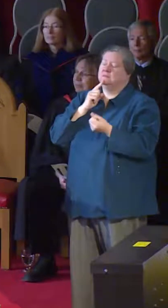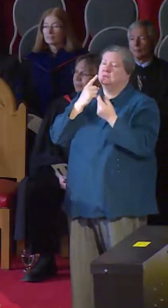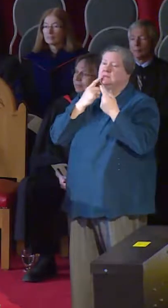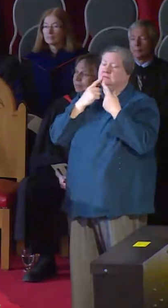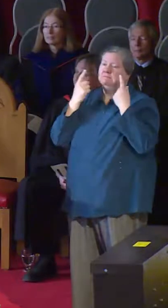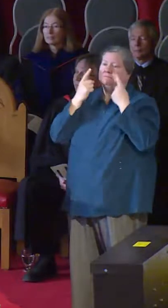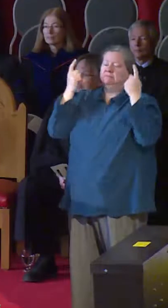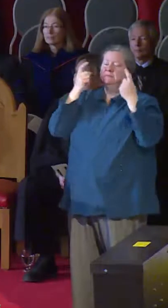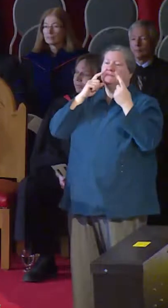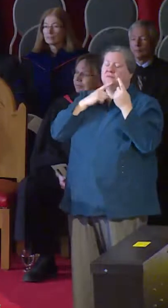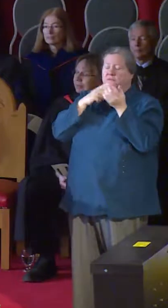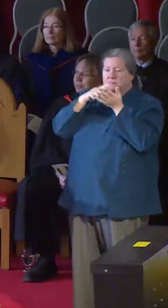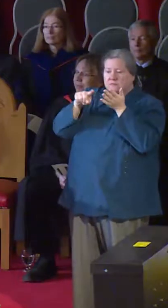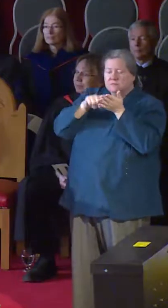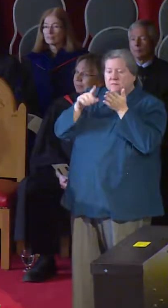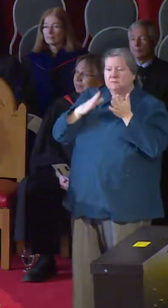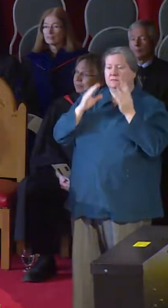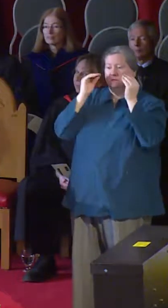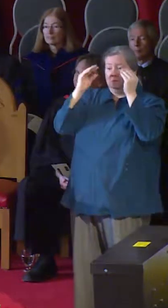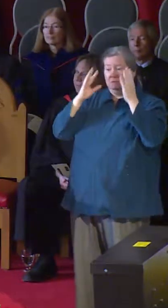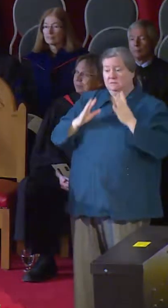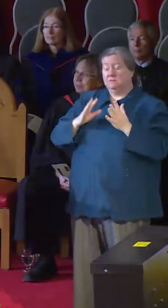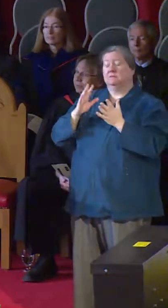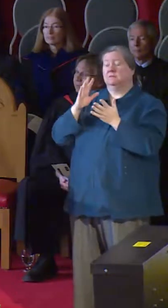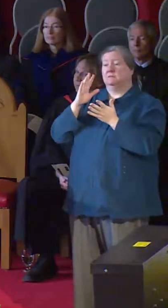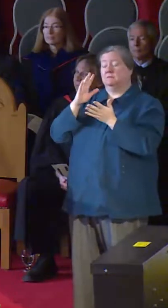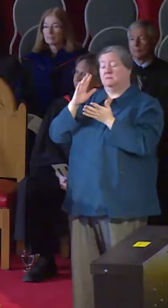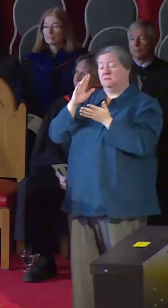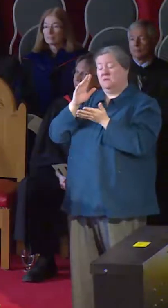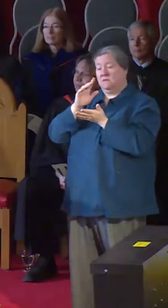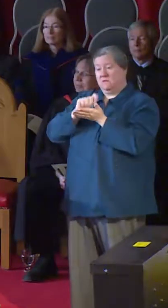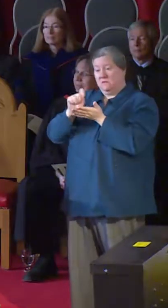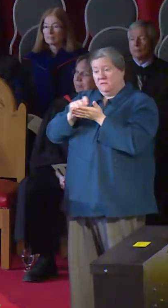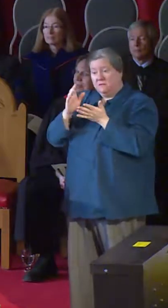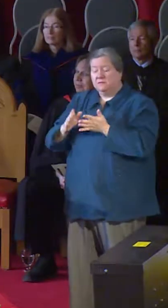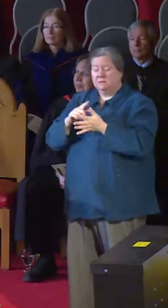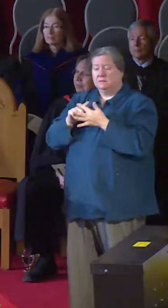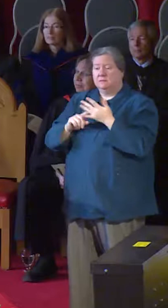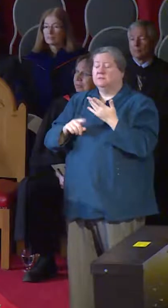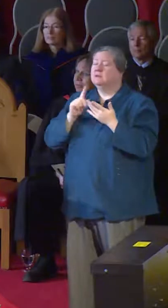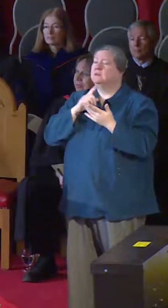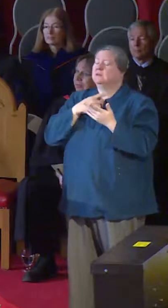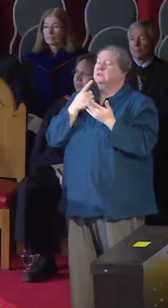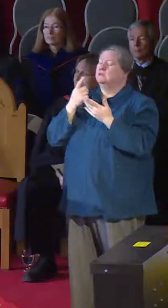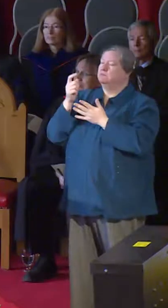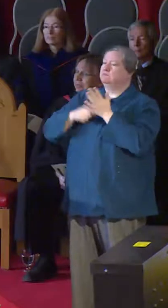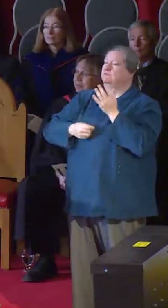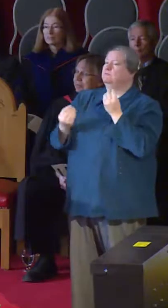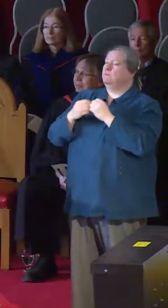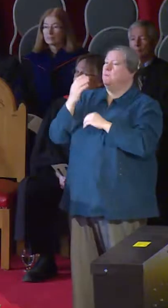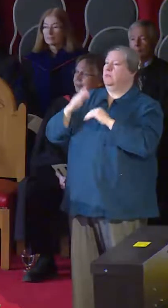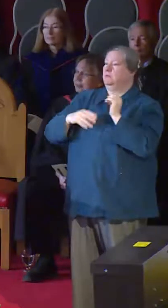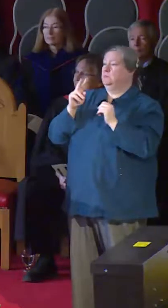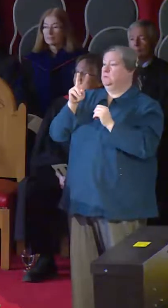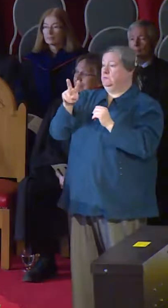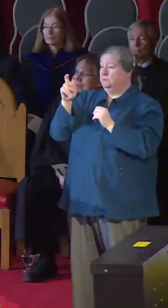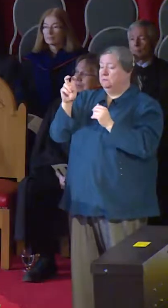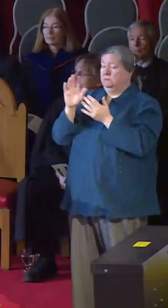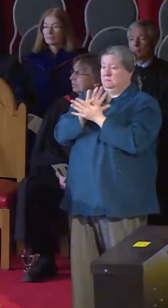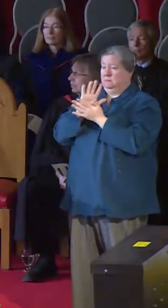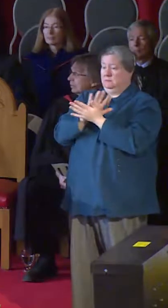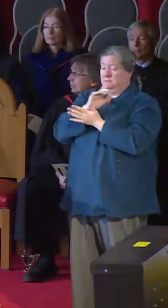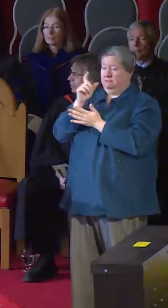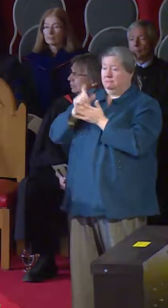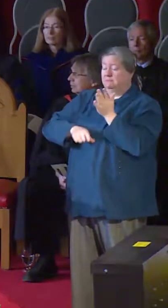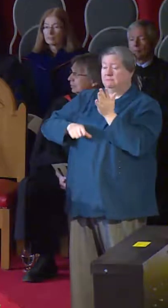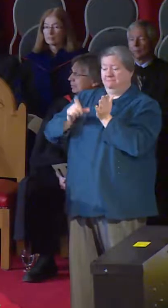teacher, administrator, and author. The production of more than 200 scientific papers is impressive, but